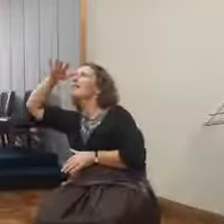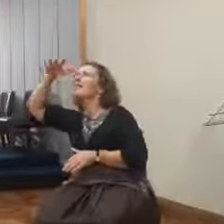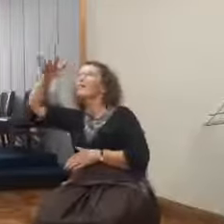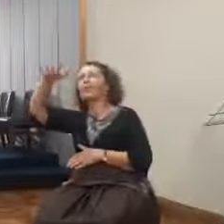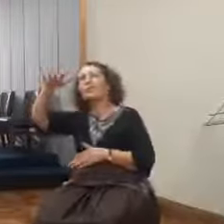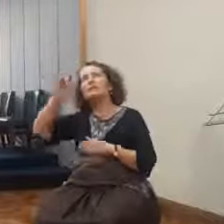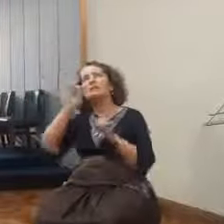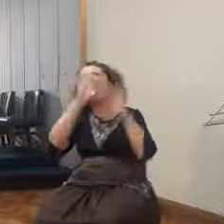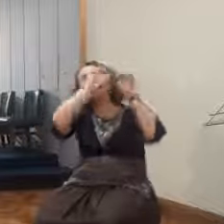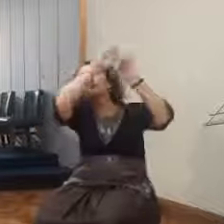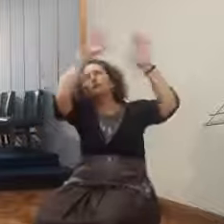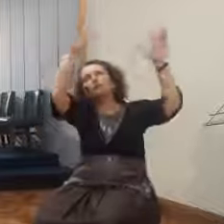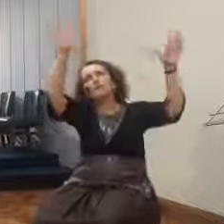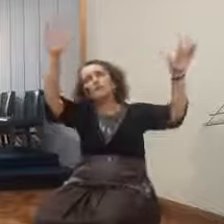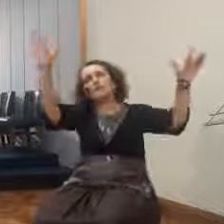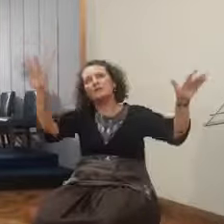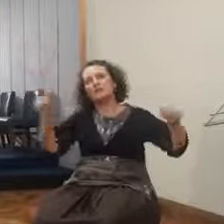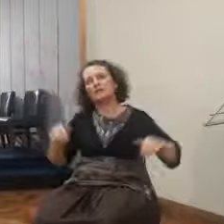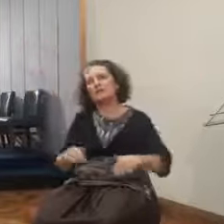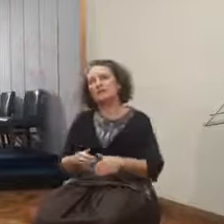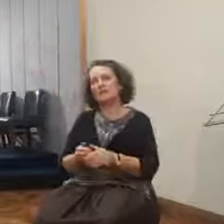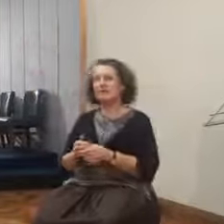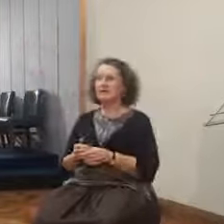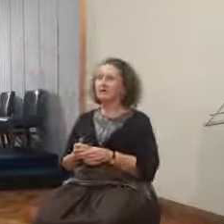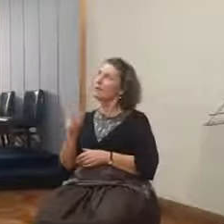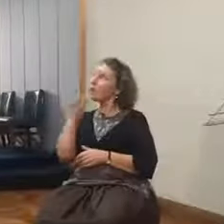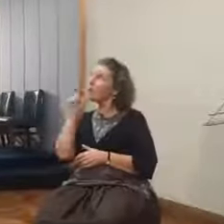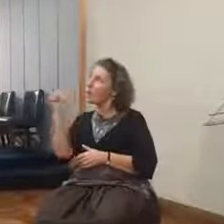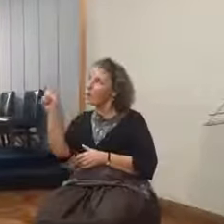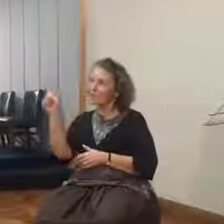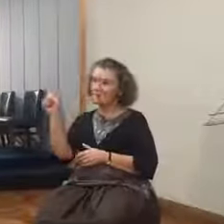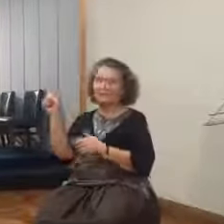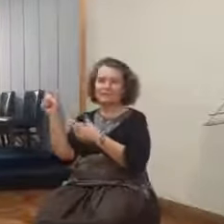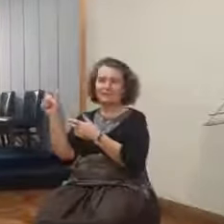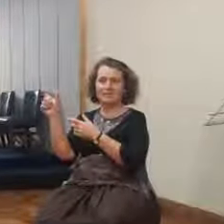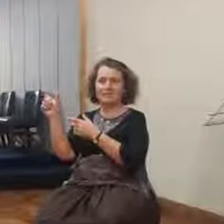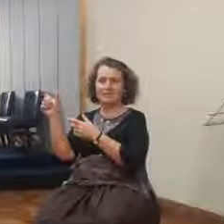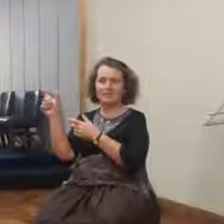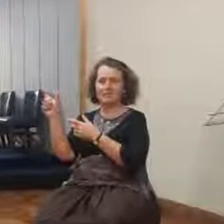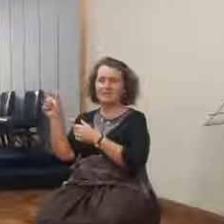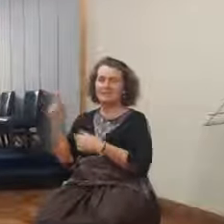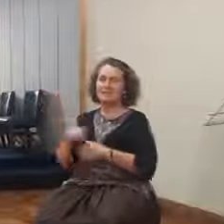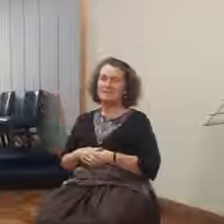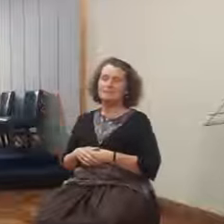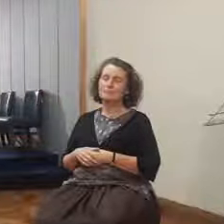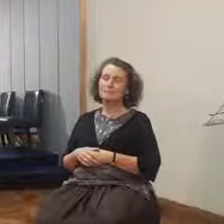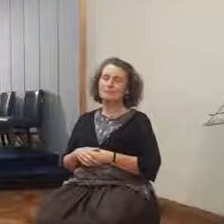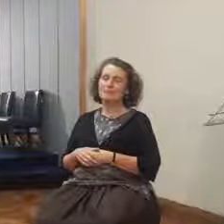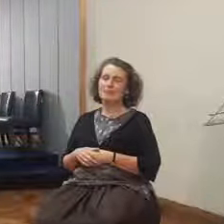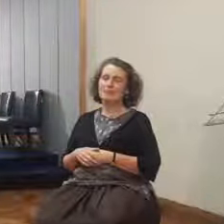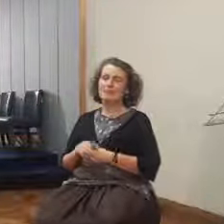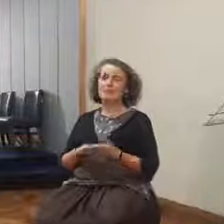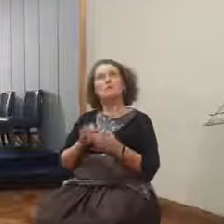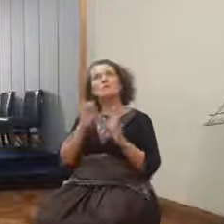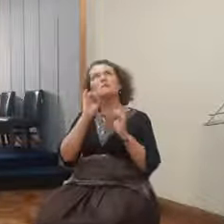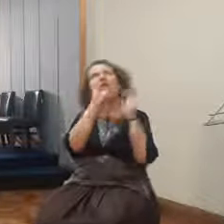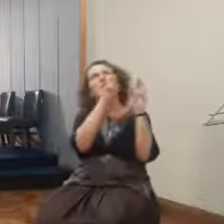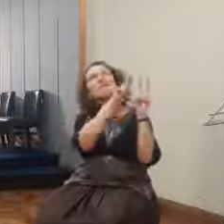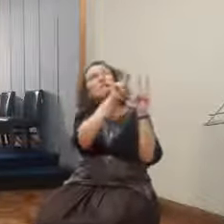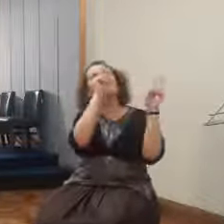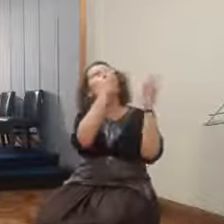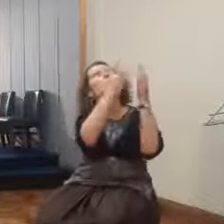word of the Lord were the heavens made, and all the hosts of them by the breath of his mouth. The starry heavens,